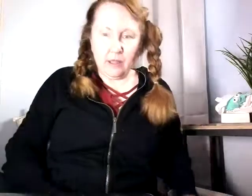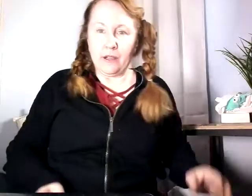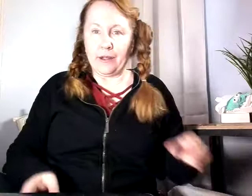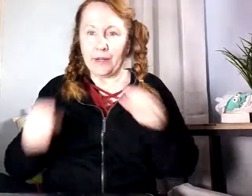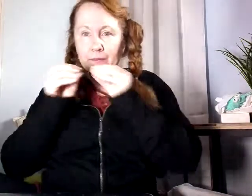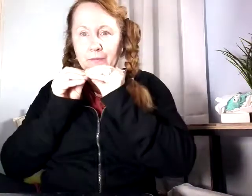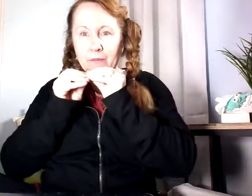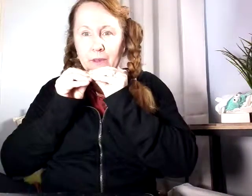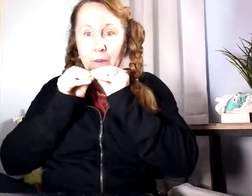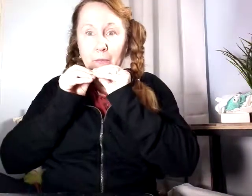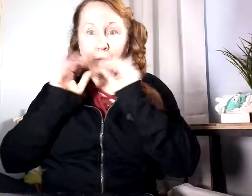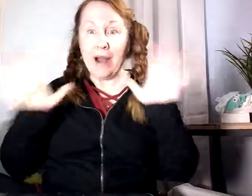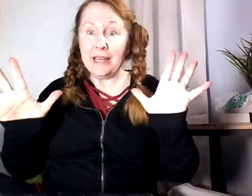Okay, ready? The bright,